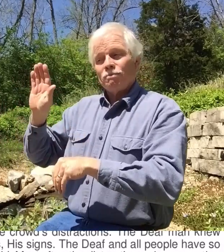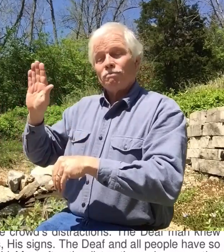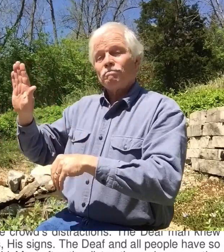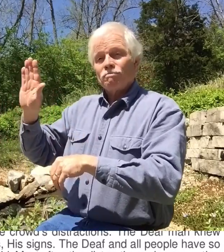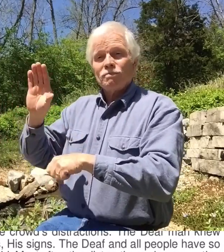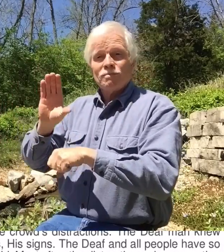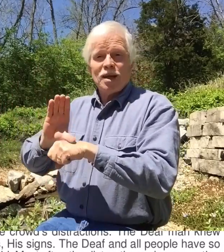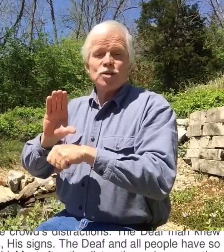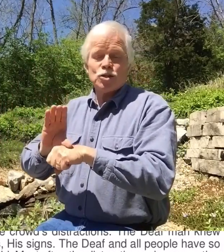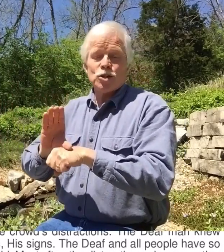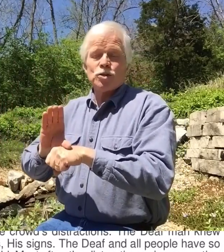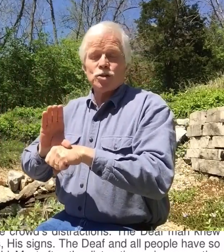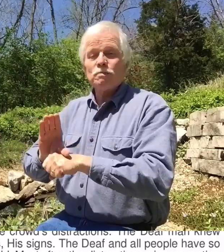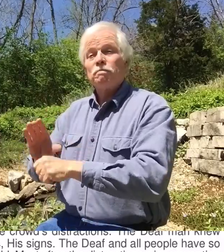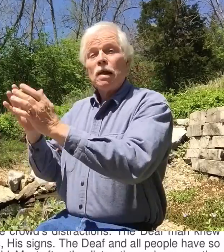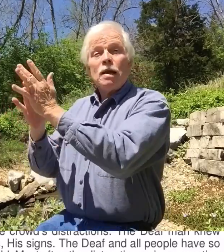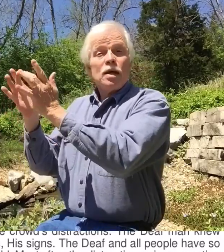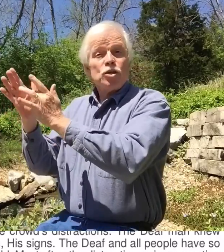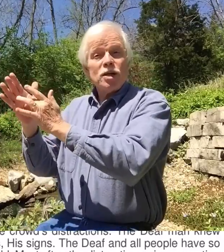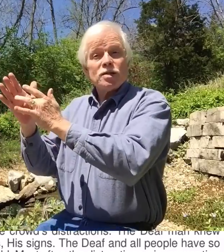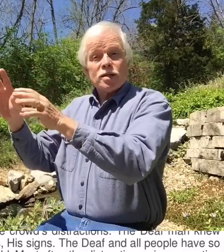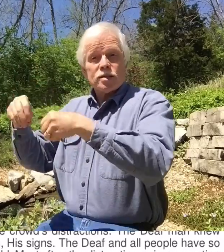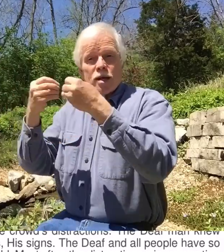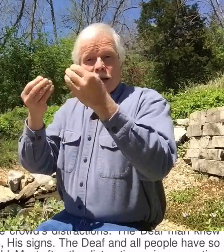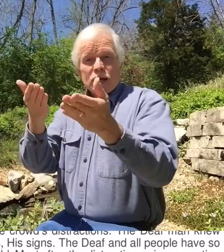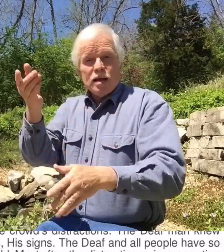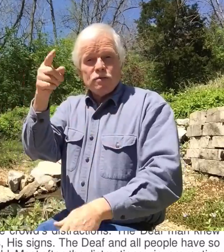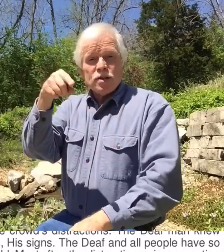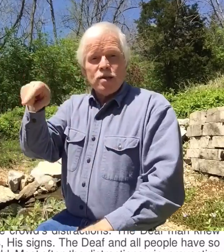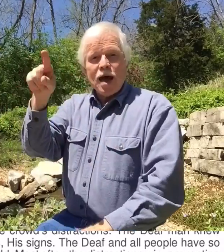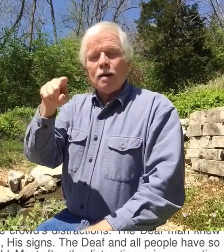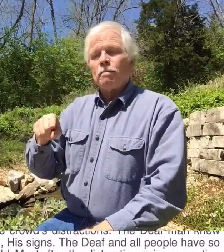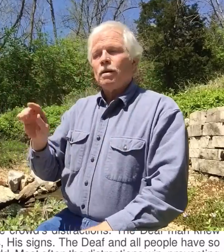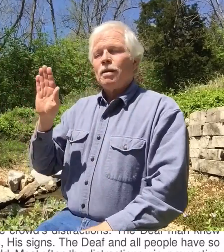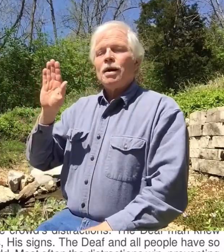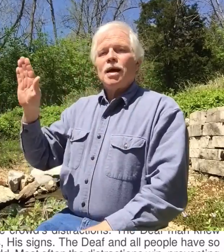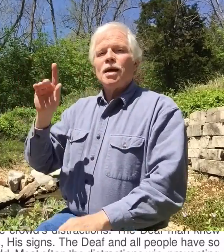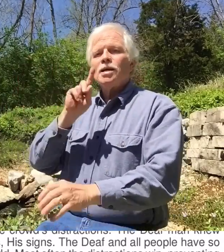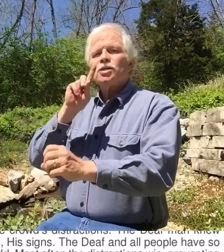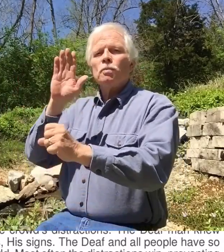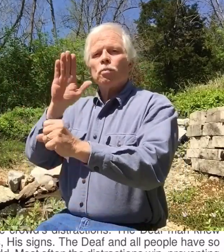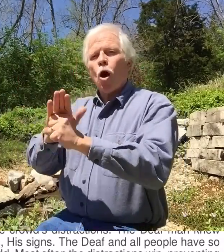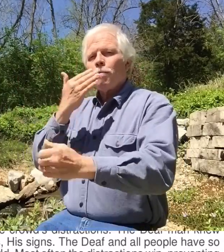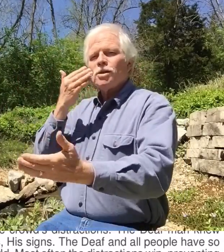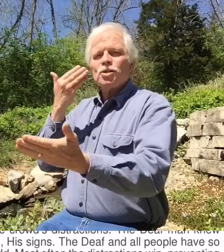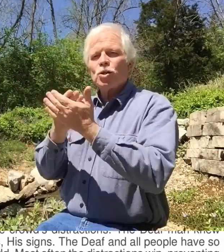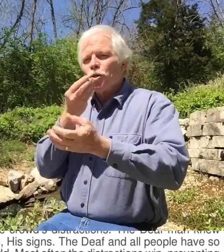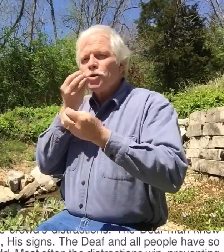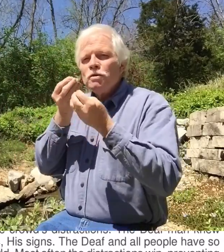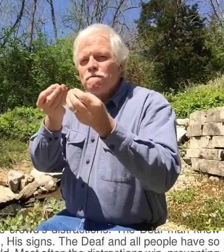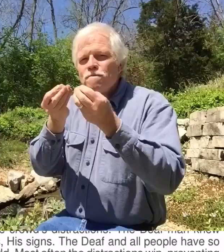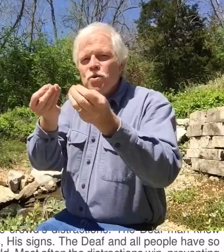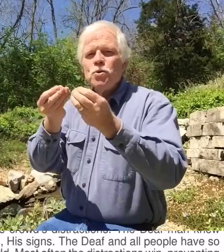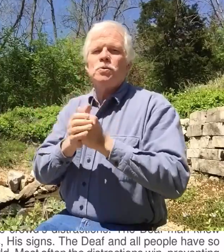his church Jesus gives them his promised good food